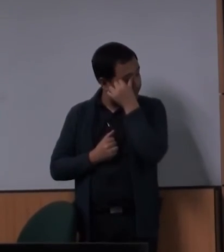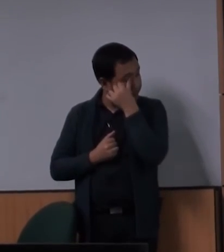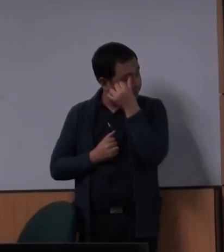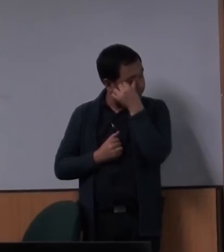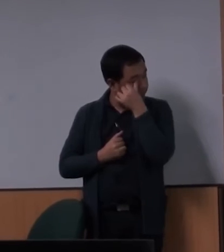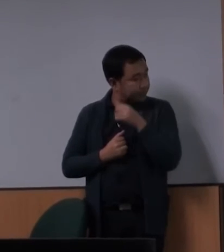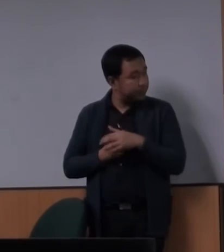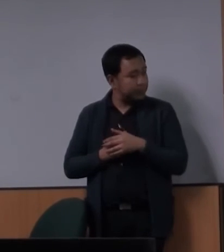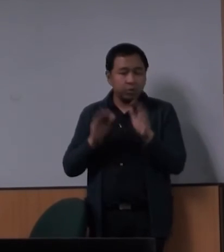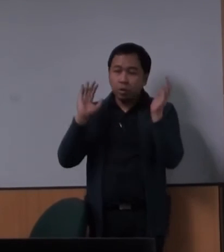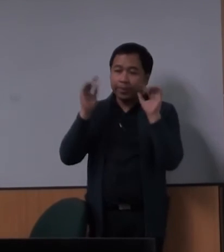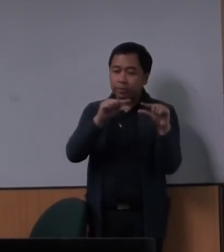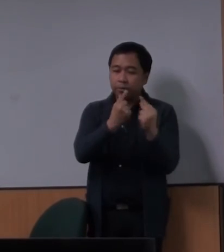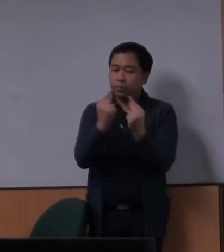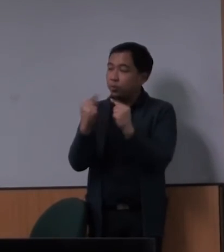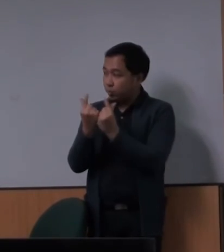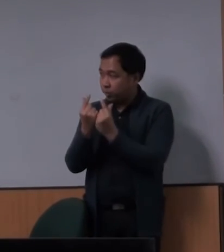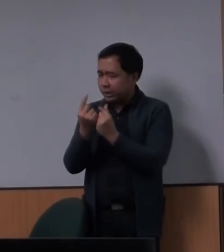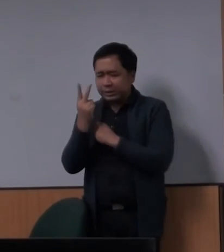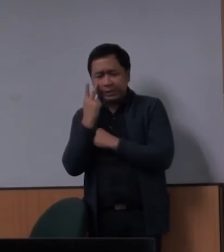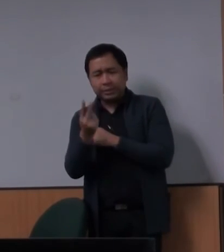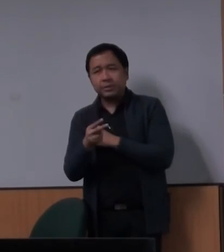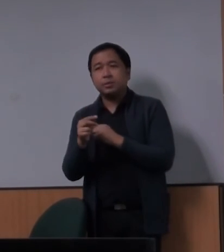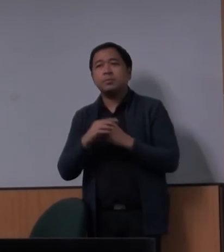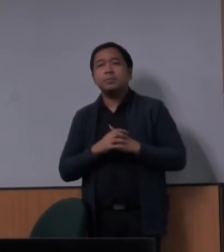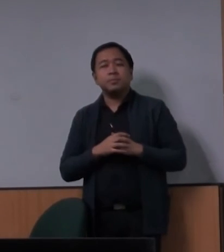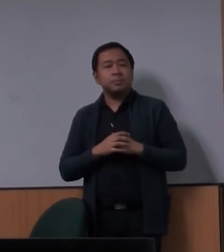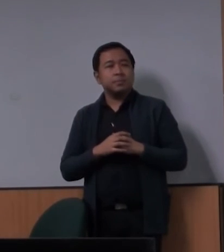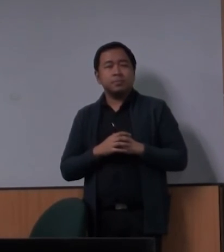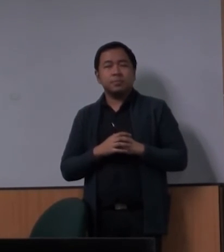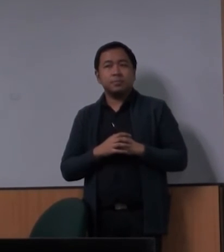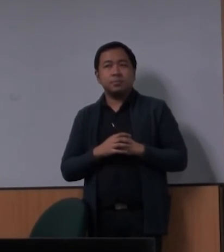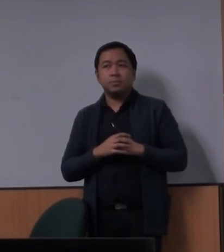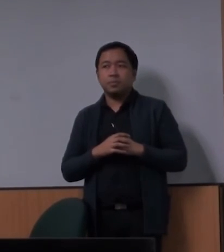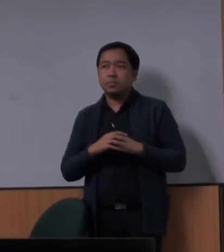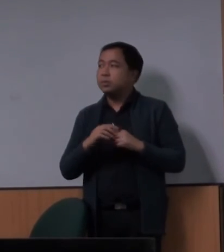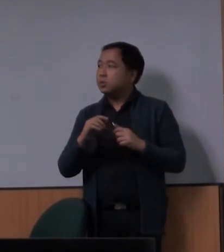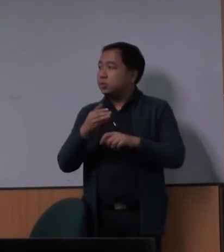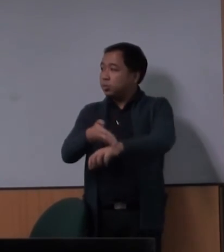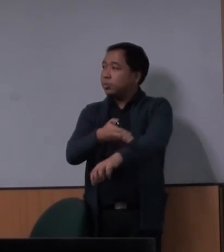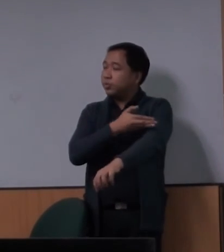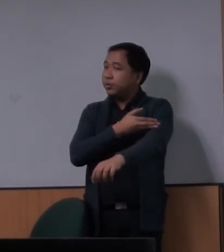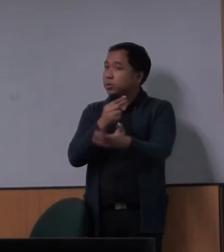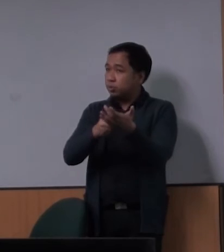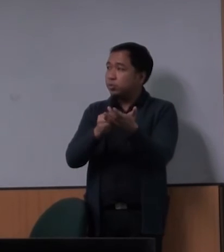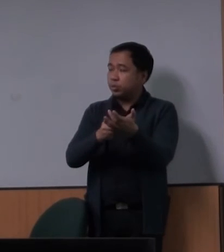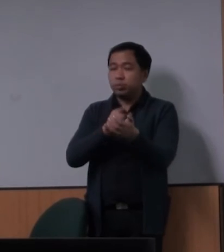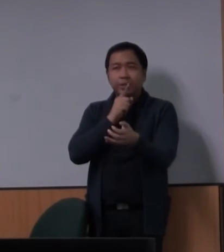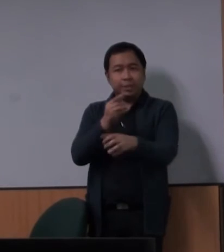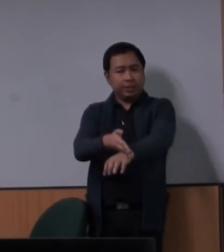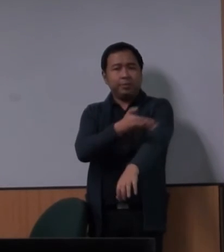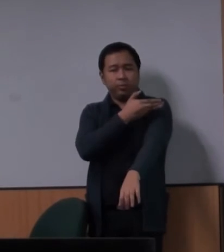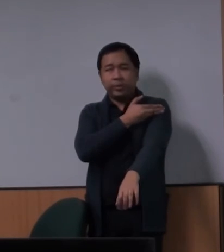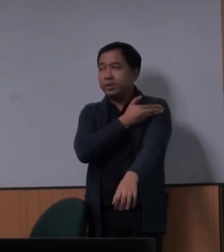So between the group, it was found that the change in score was